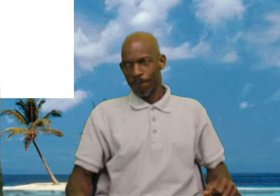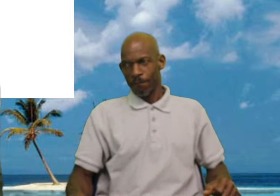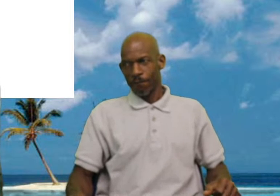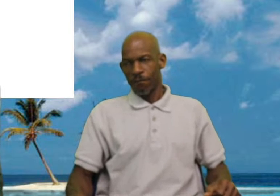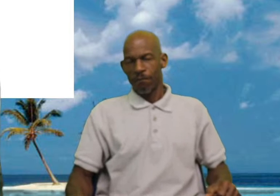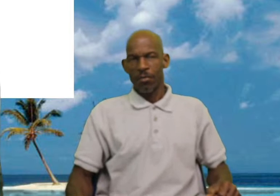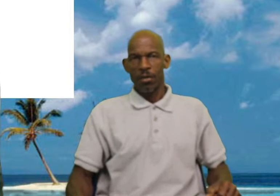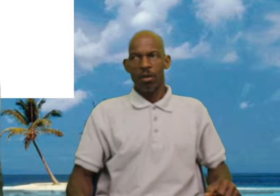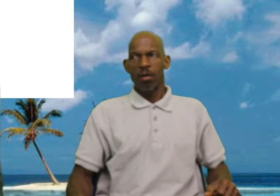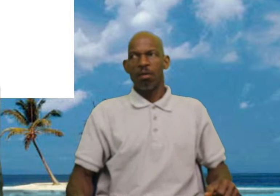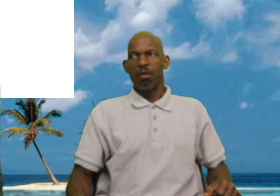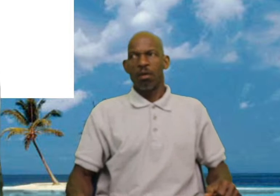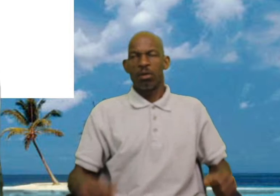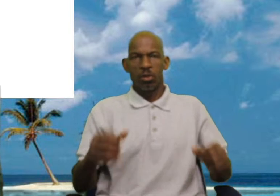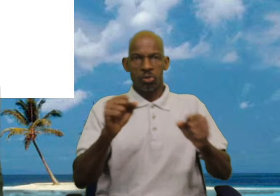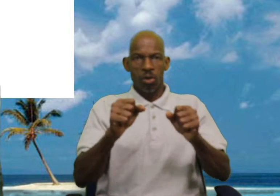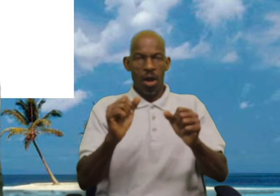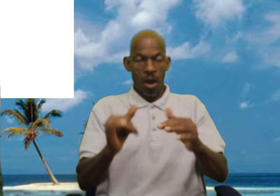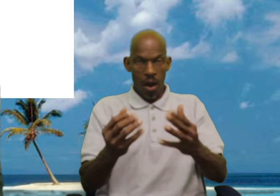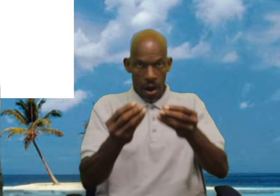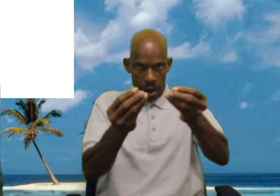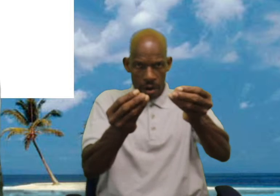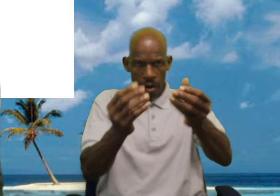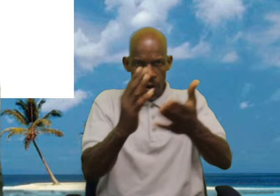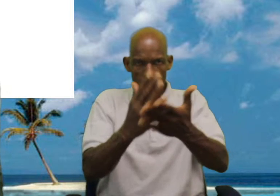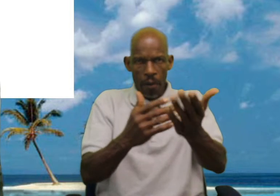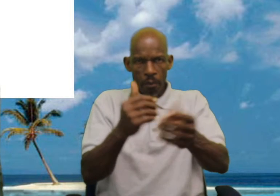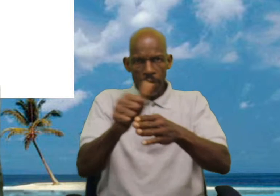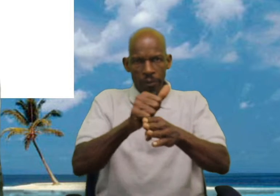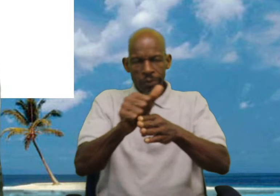the tree and the lady.